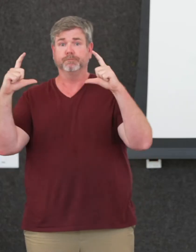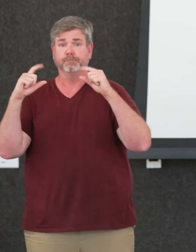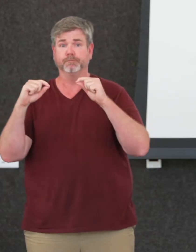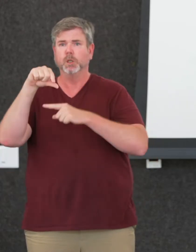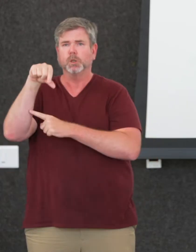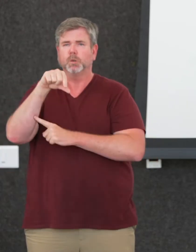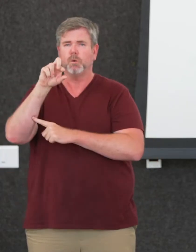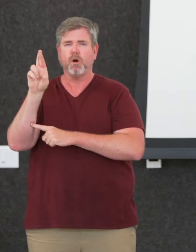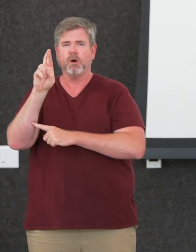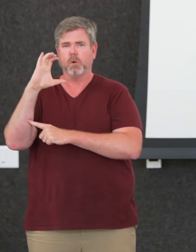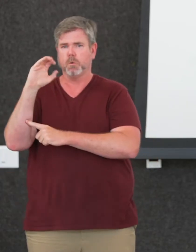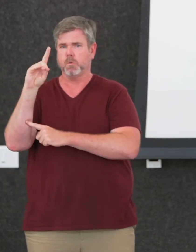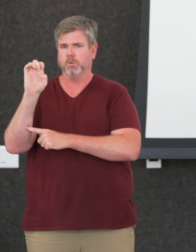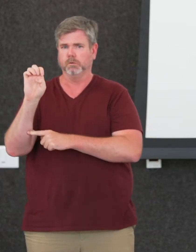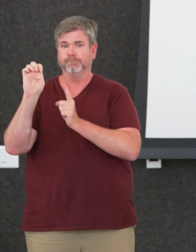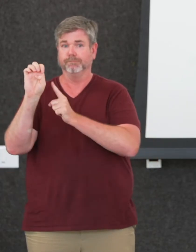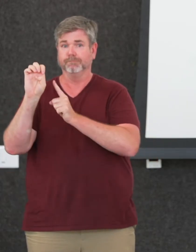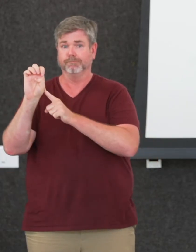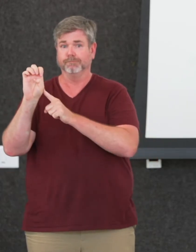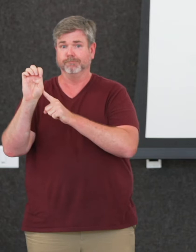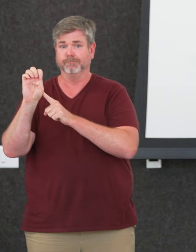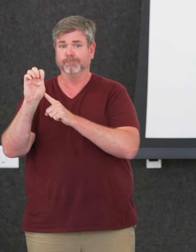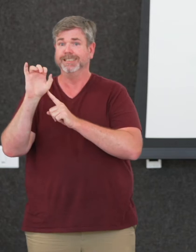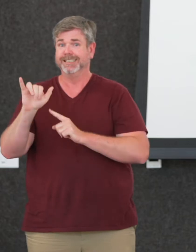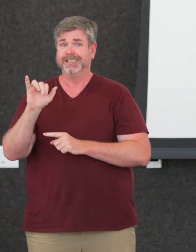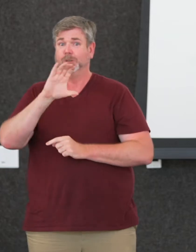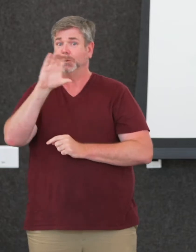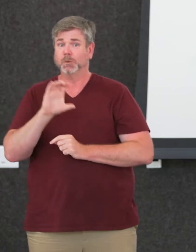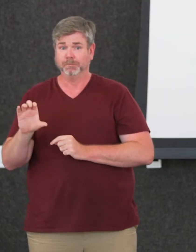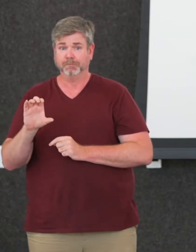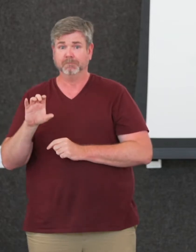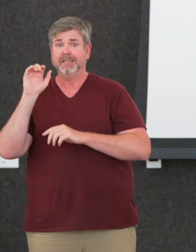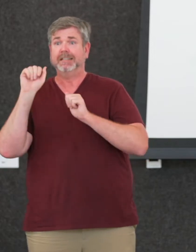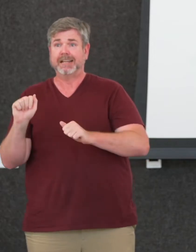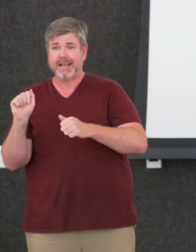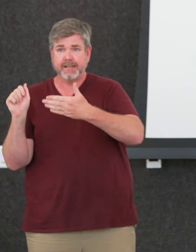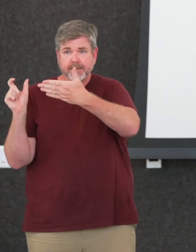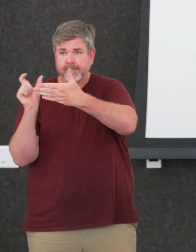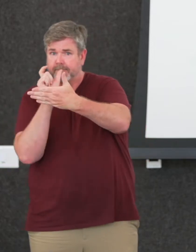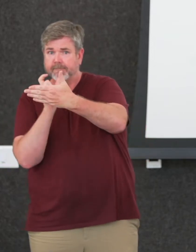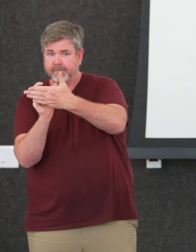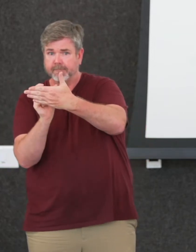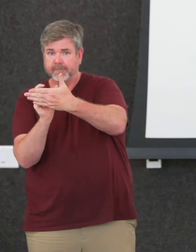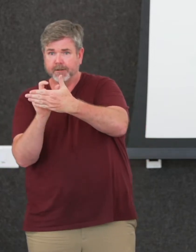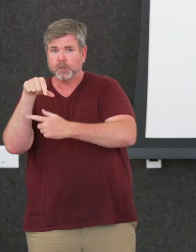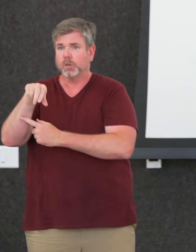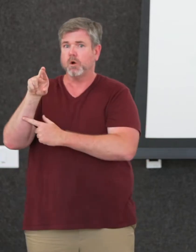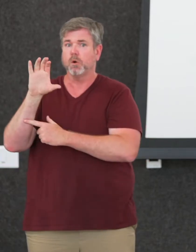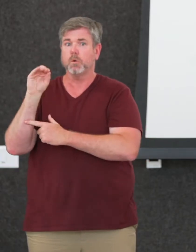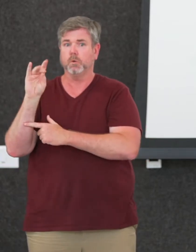if you're on watching this live, you'll be able to access it too, because what we want is your feedback. That's